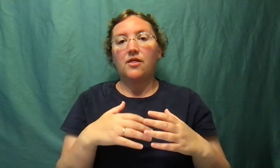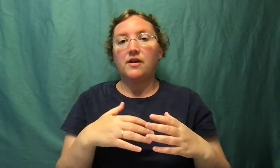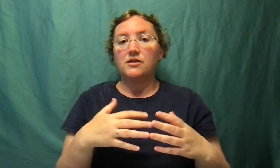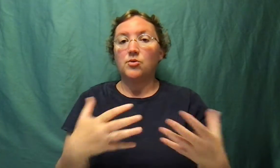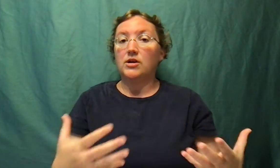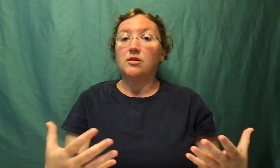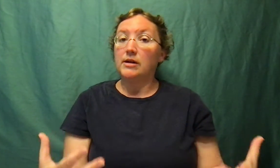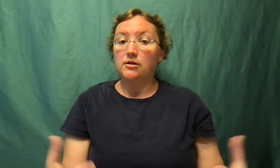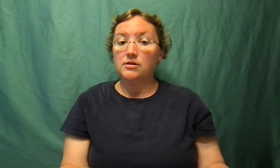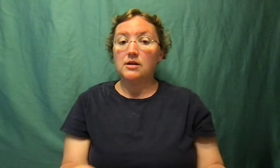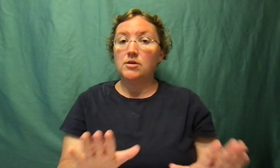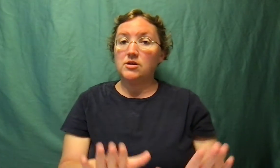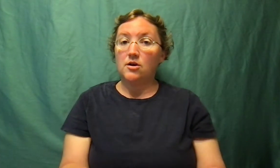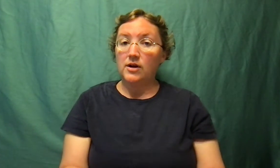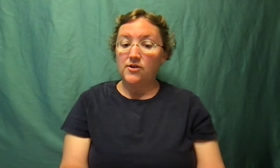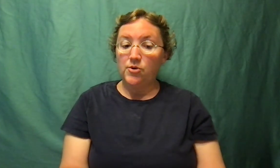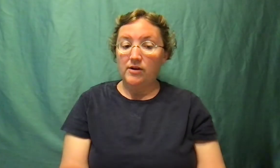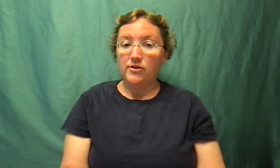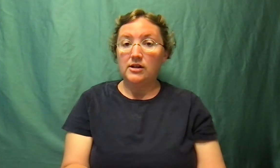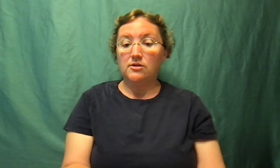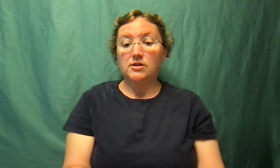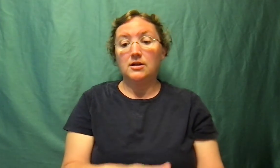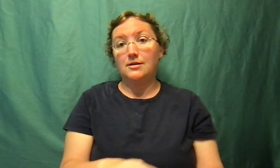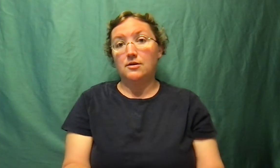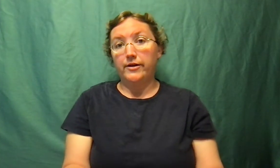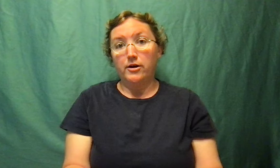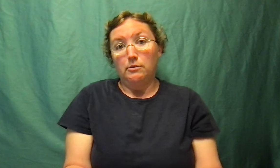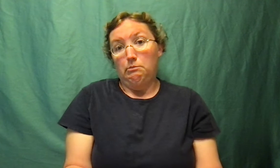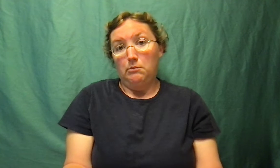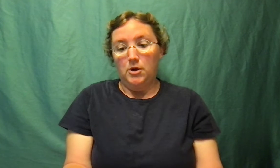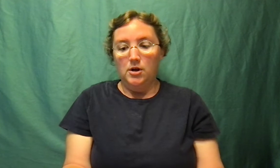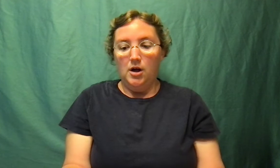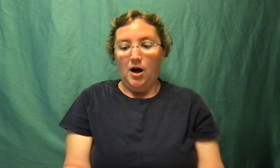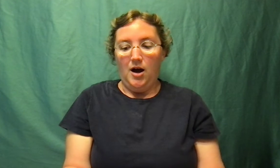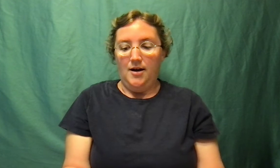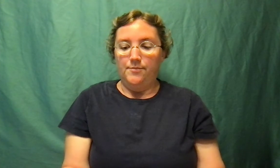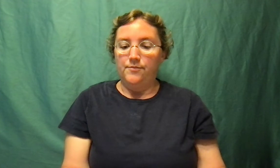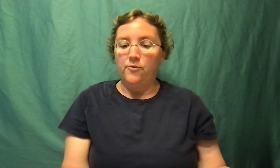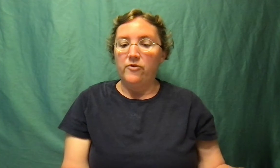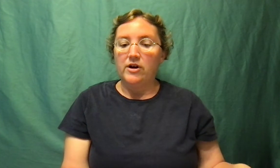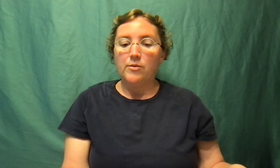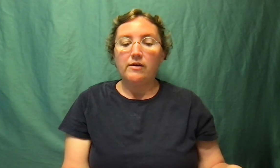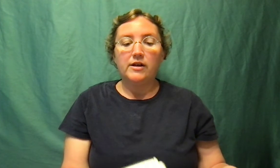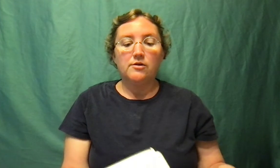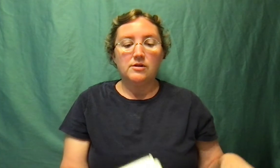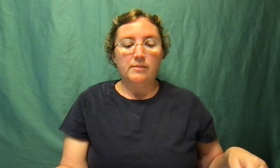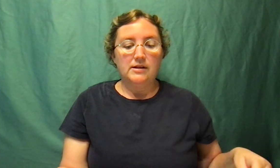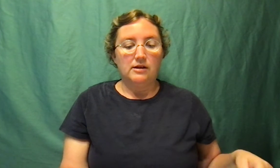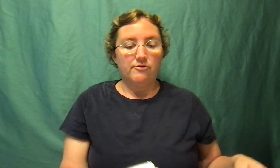this curriculum includes them. So if you ever need those signs, there they are. I very rarely use them myself.